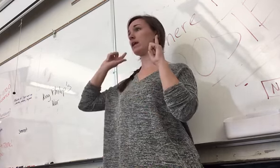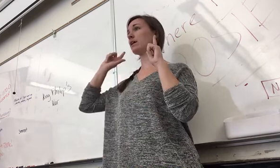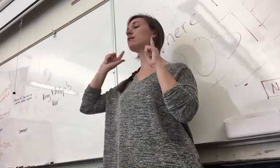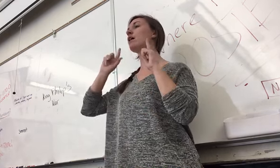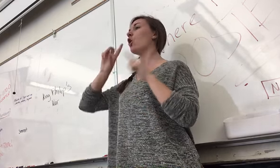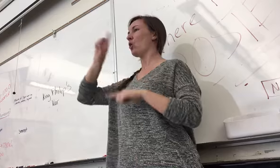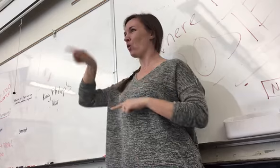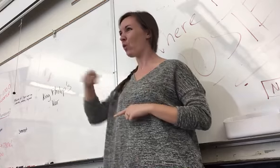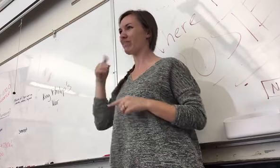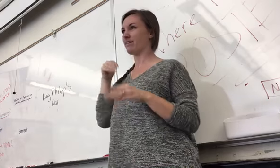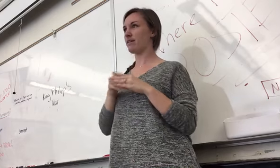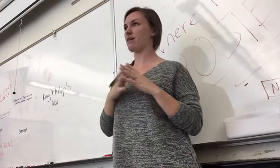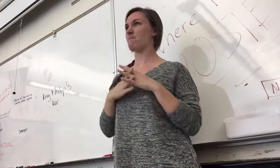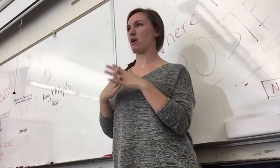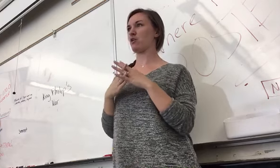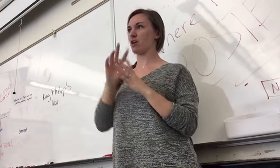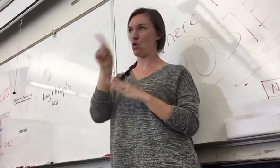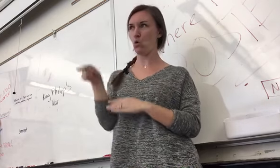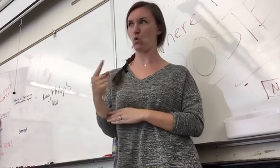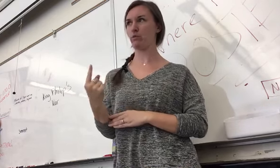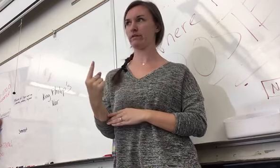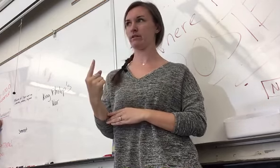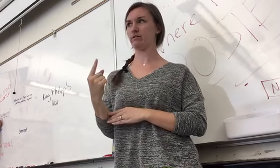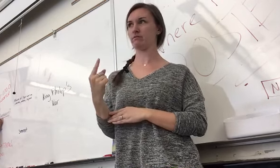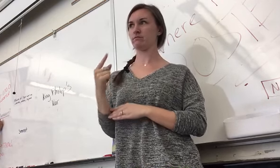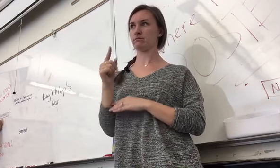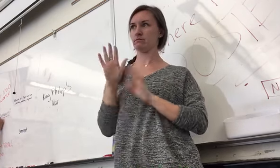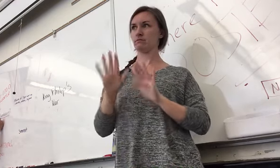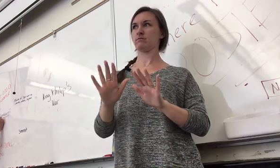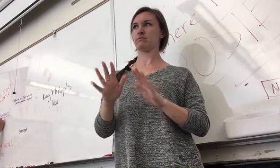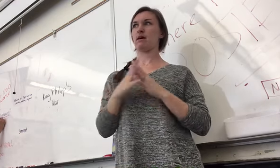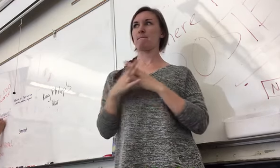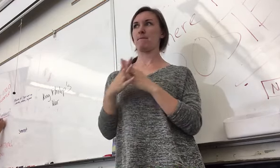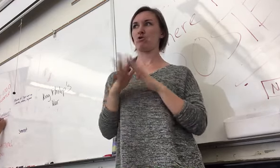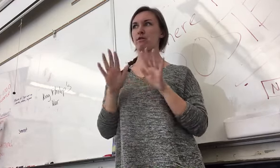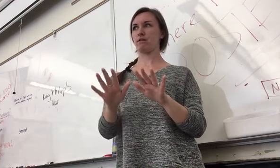only in America. So this is going to be in America.